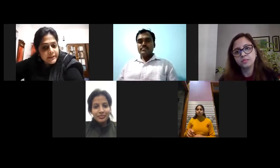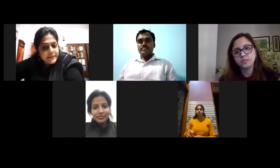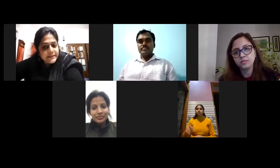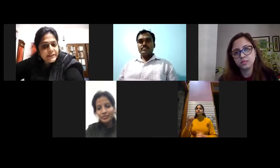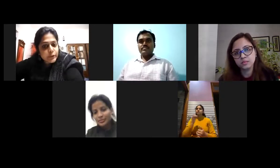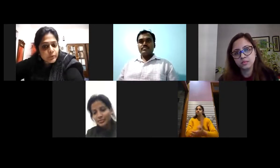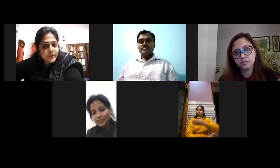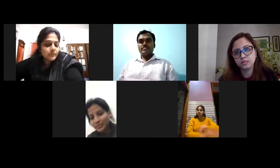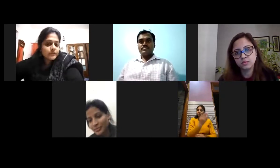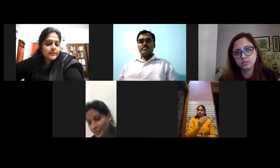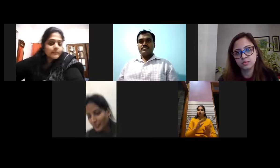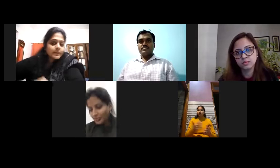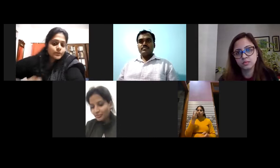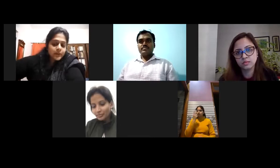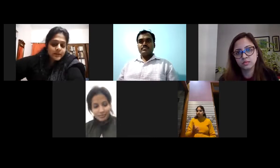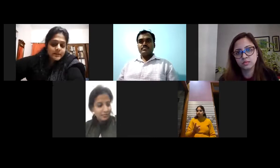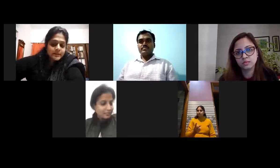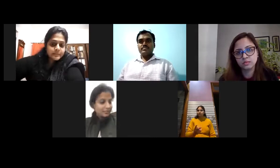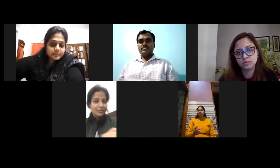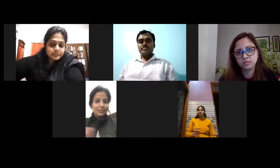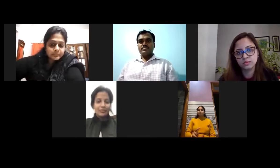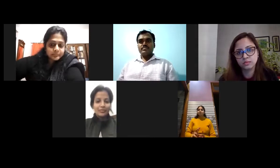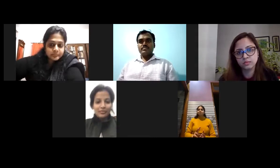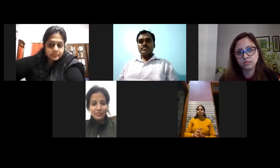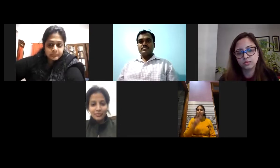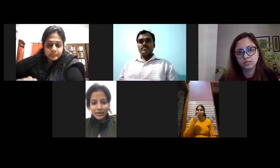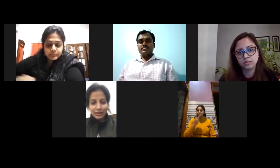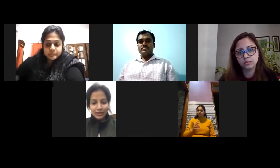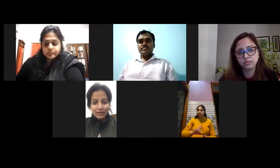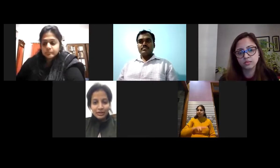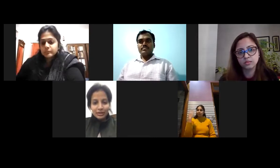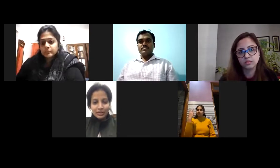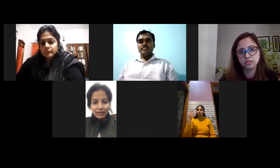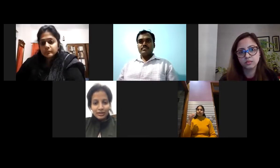that a disability or illness is looked differently based on class.